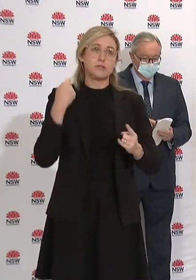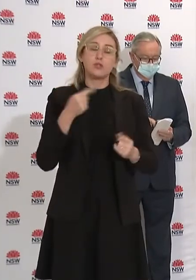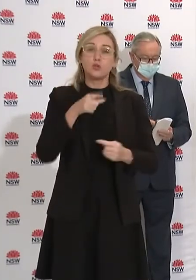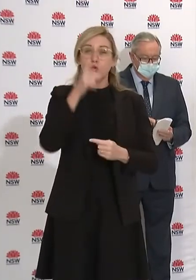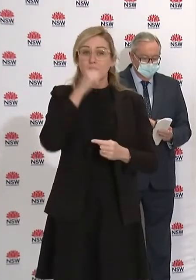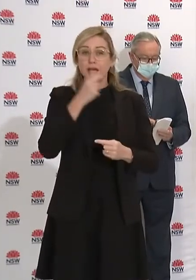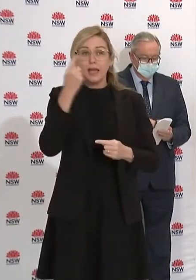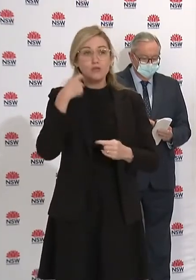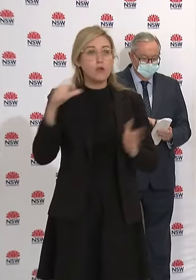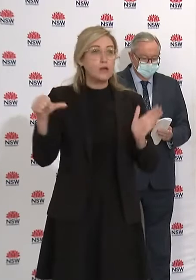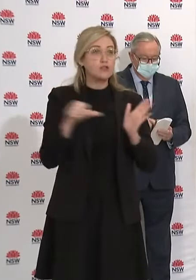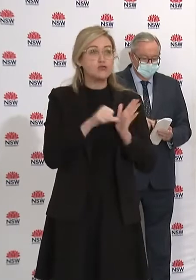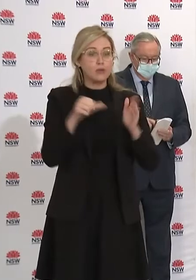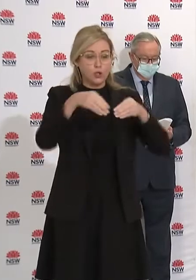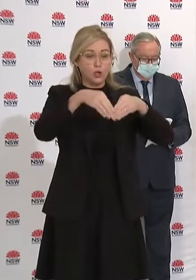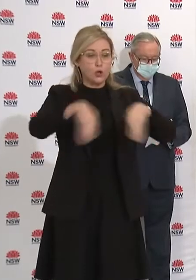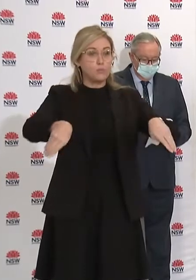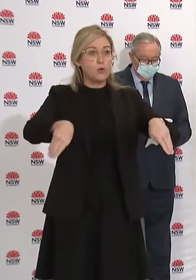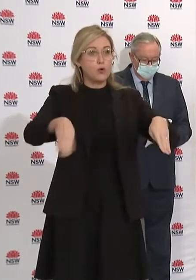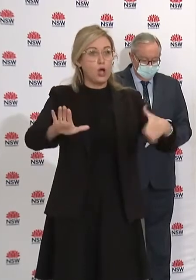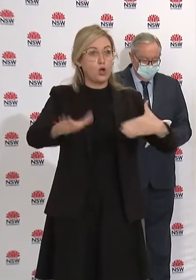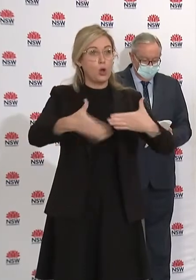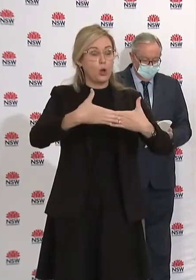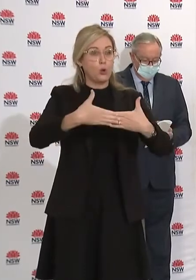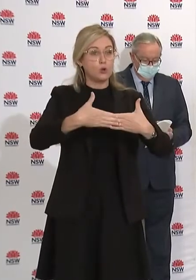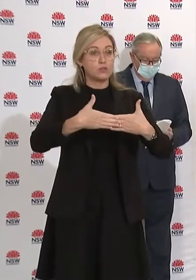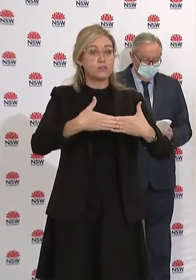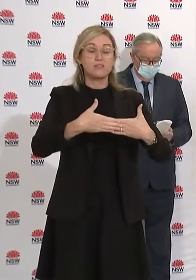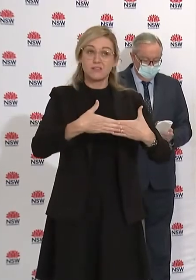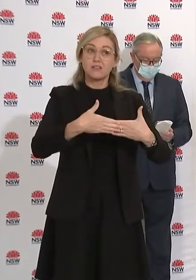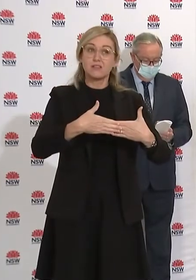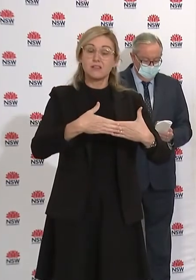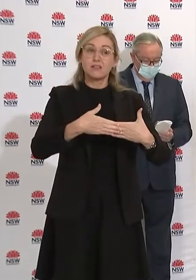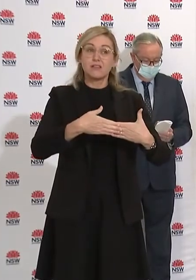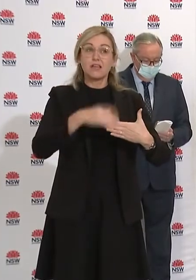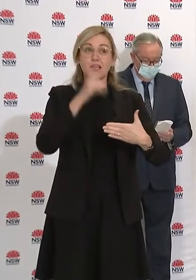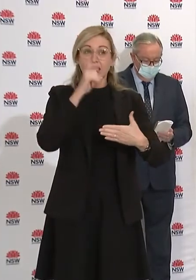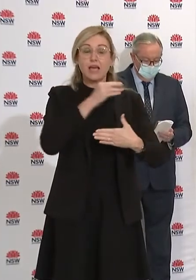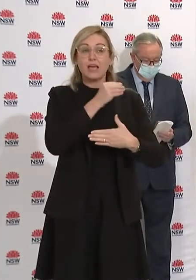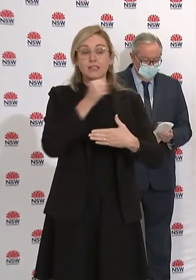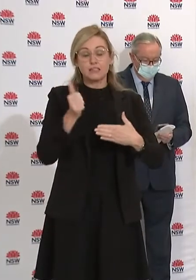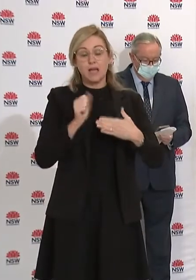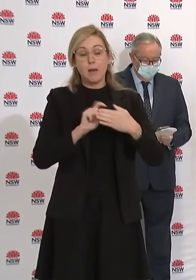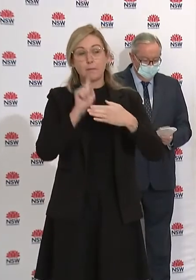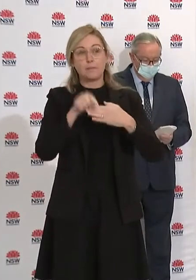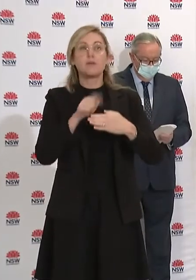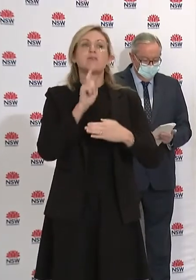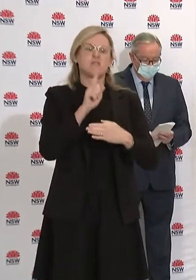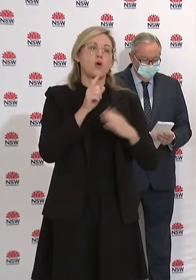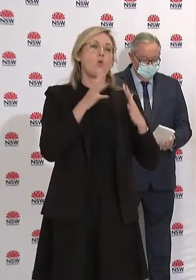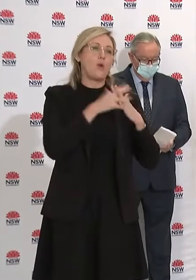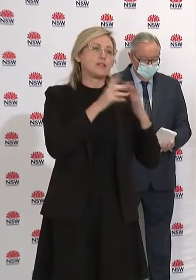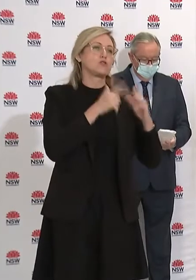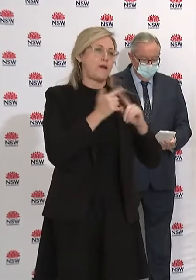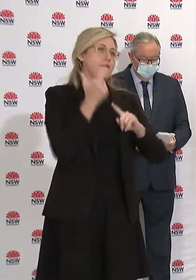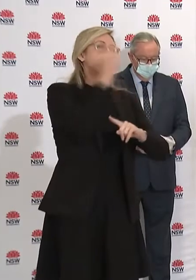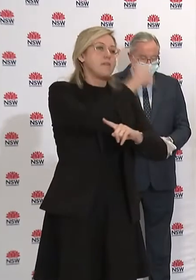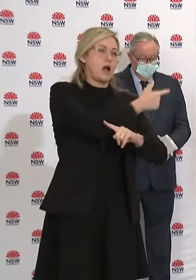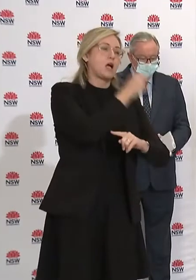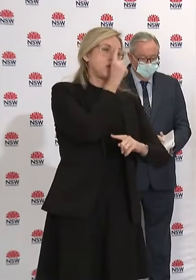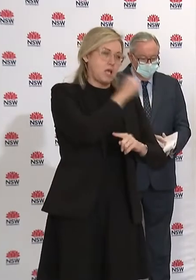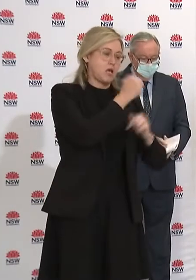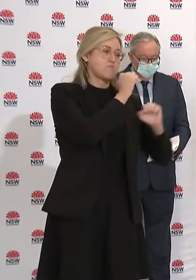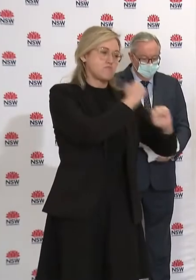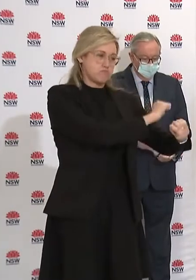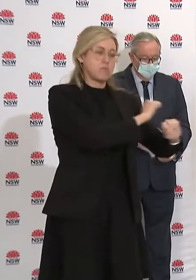make your border closure, it doesn't prevent, with the exception of WA, which is very segregated from the rest of the nation, it